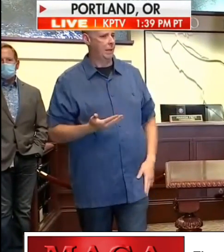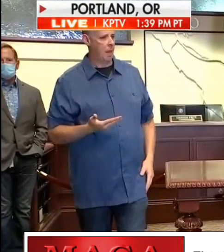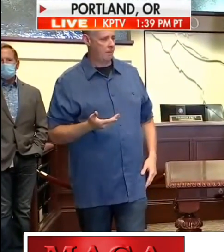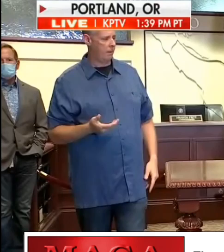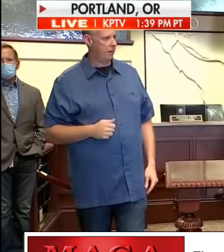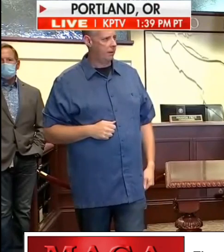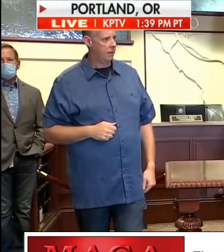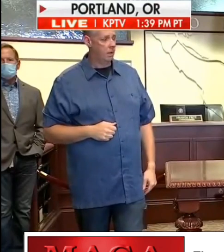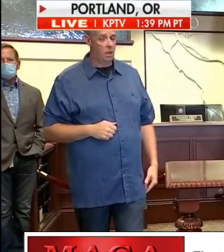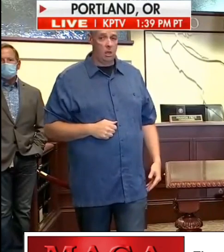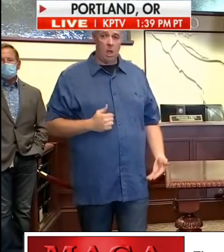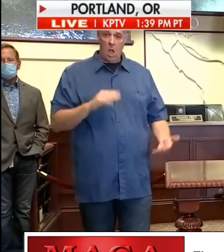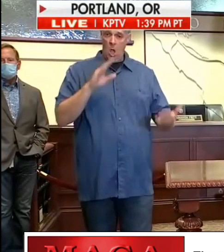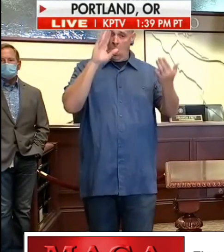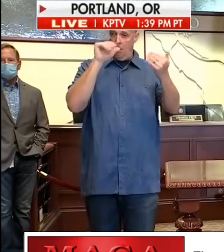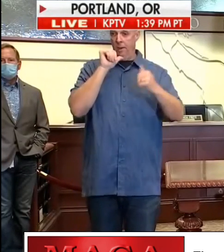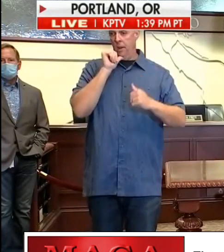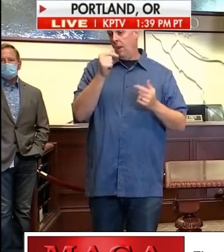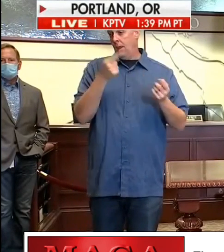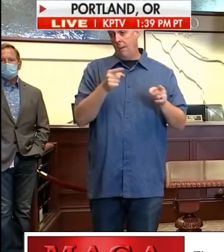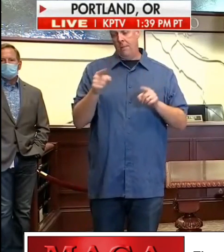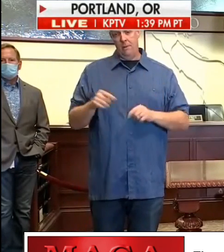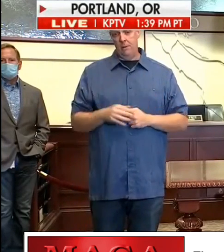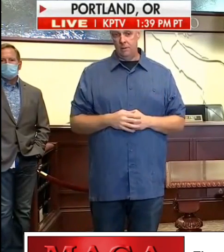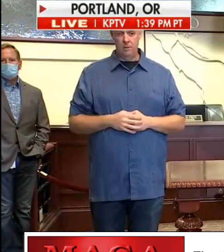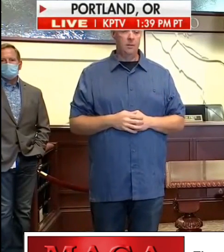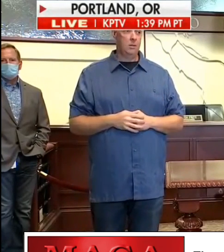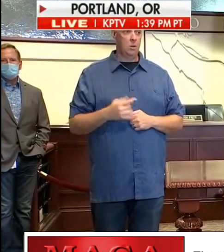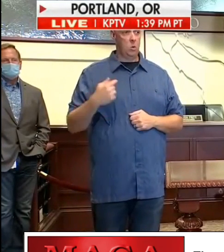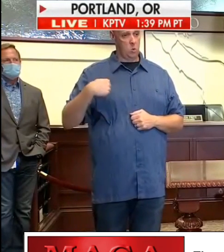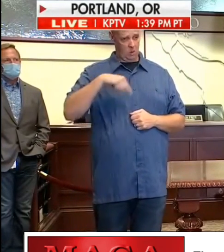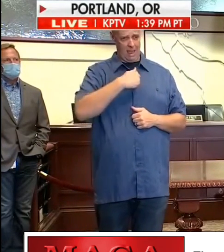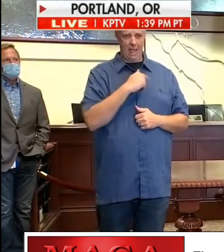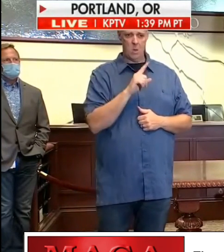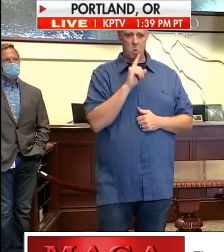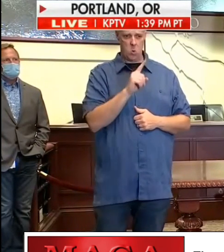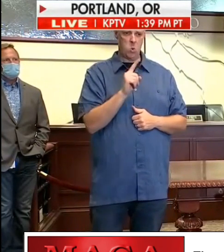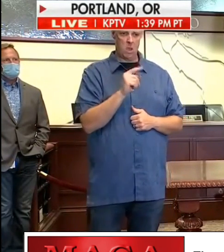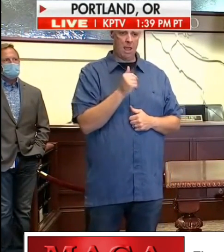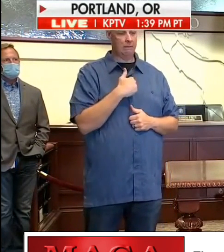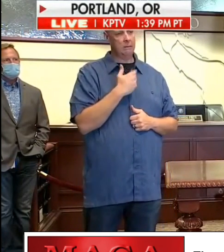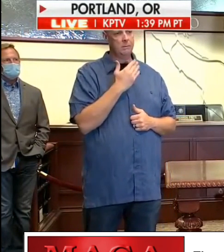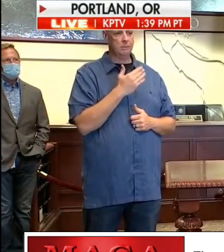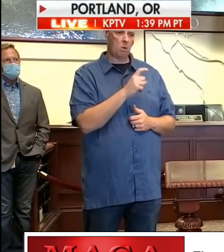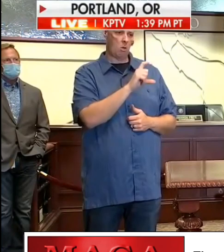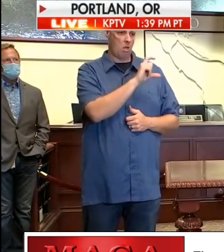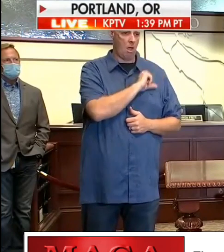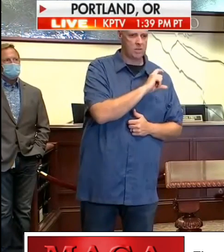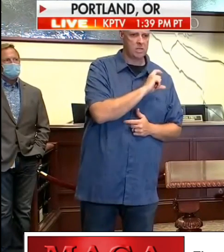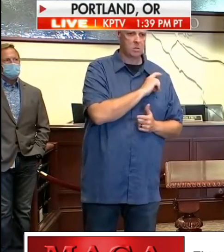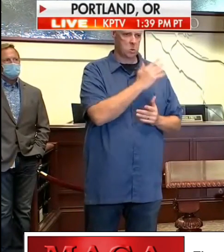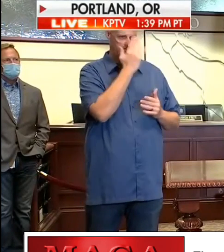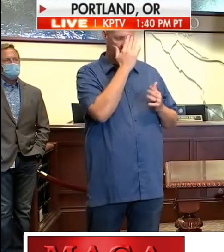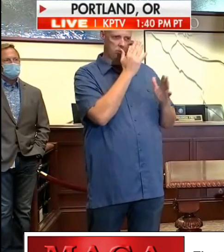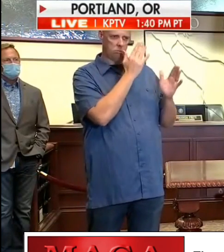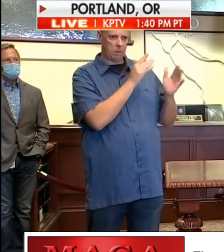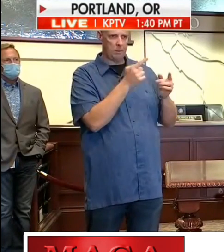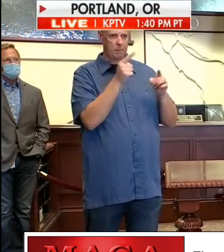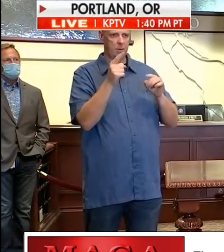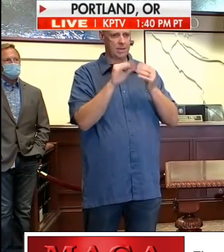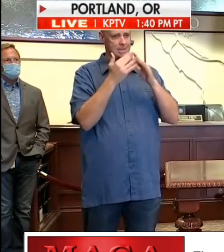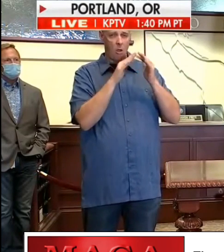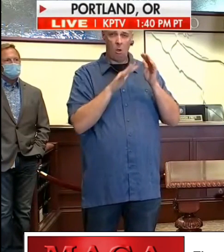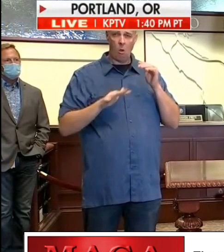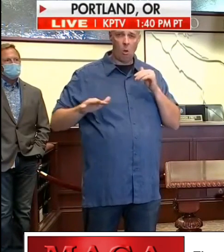You know, I hope it doesn't come to that. We have a finite resource of officers, and we have these activities taking place all throughout the